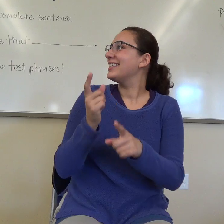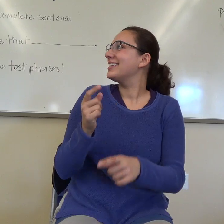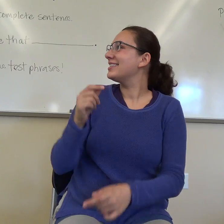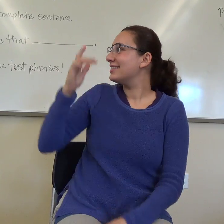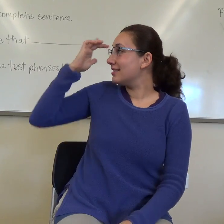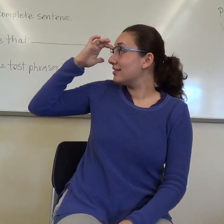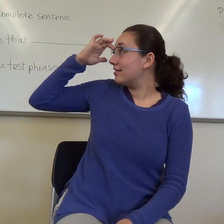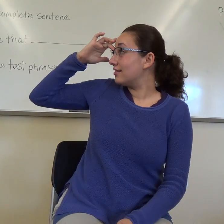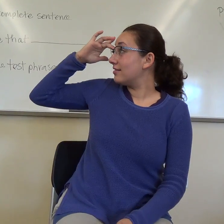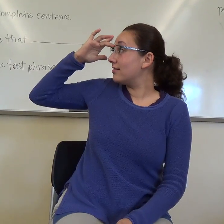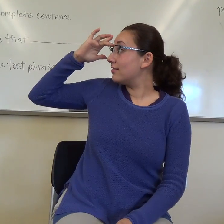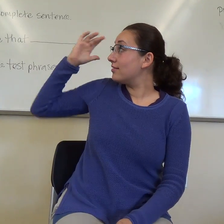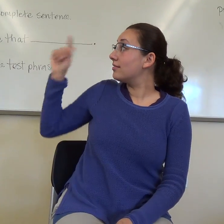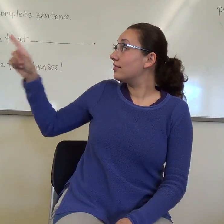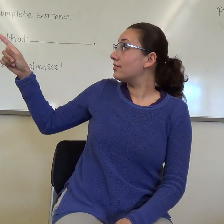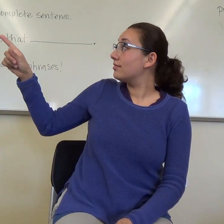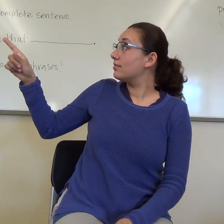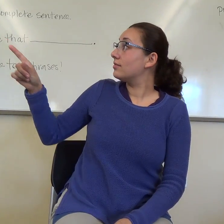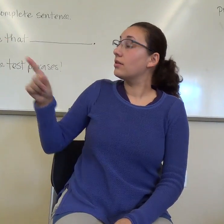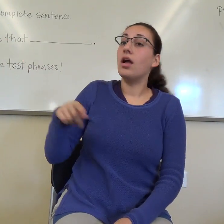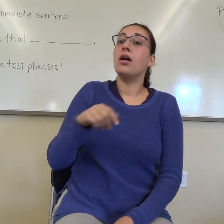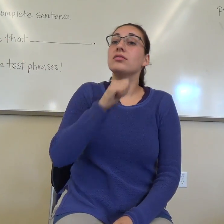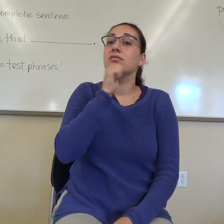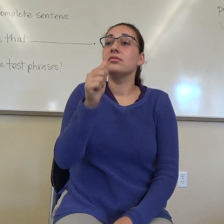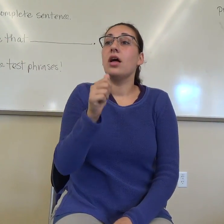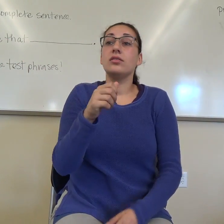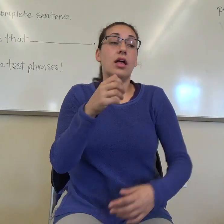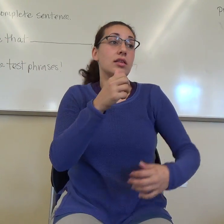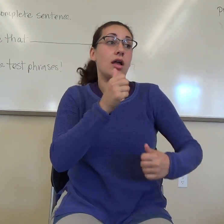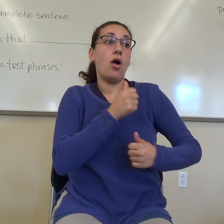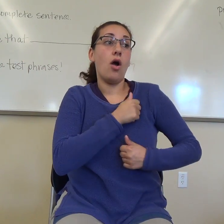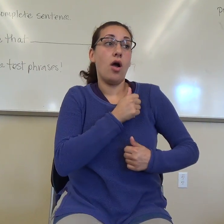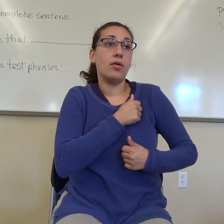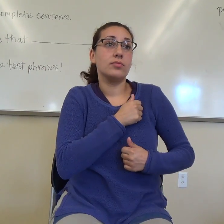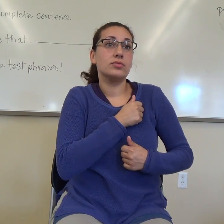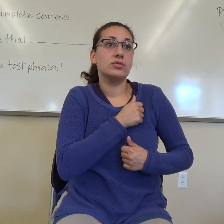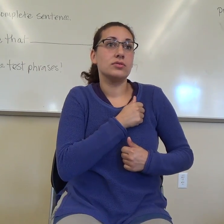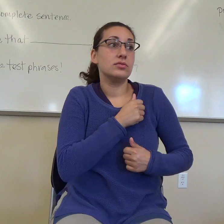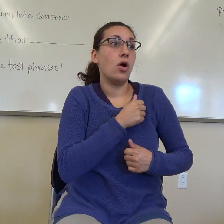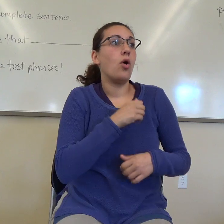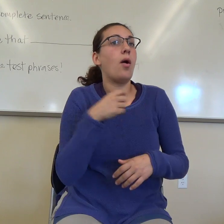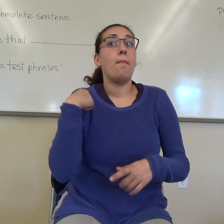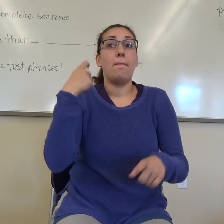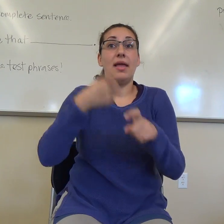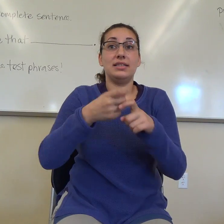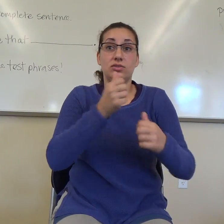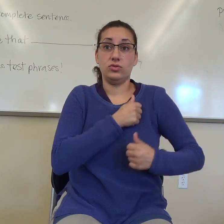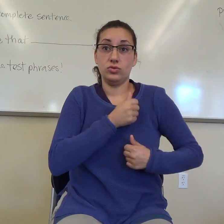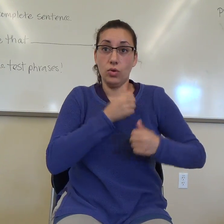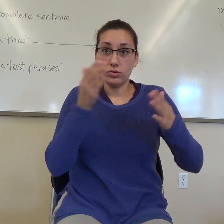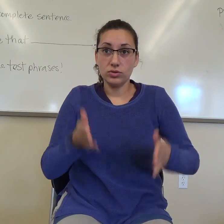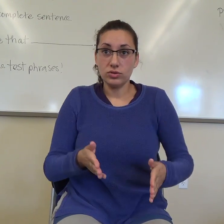Seguin, a small, poorly armed band of Mexican soldiers defeated